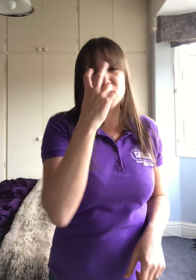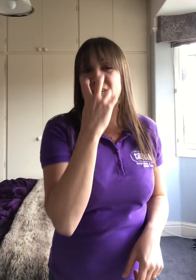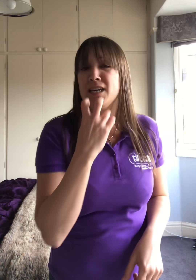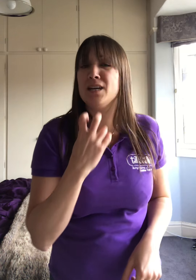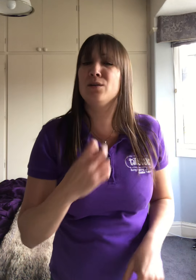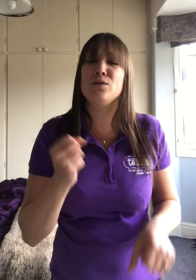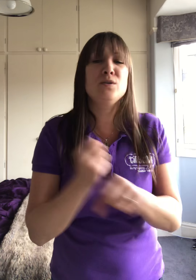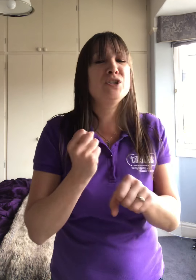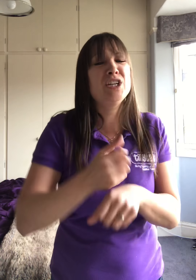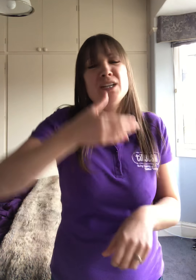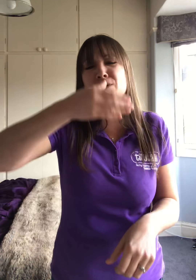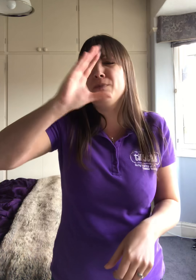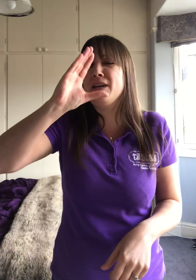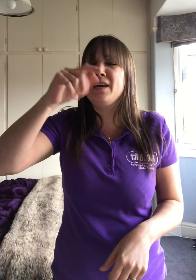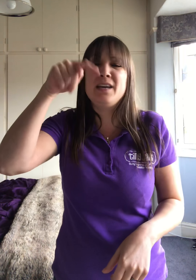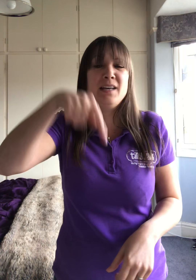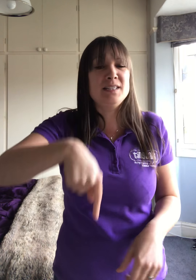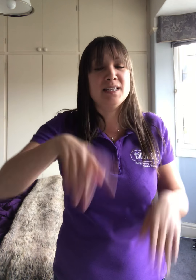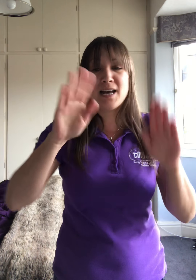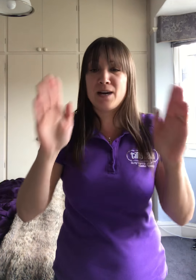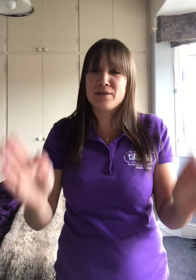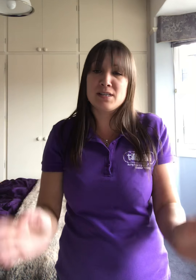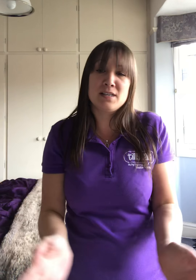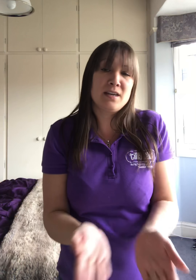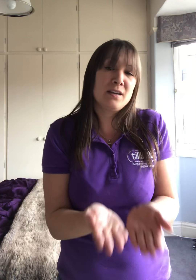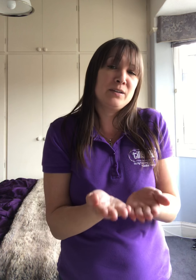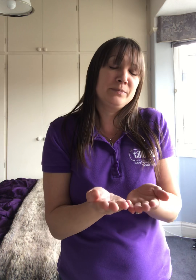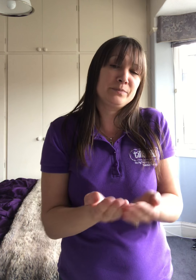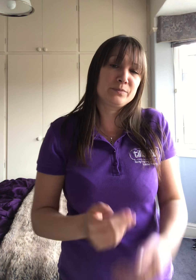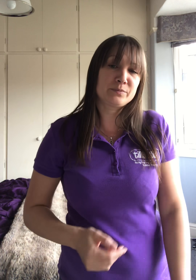the old ginger beer down the sink.